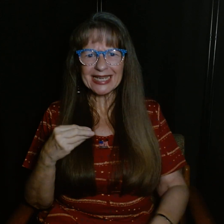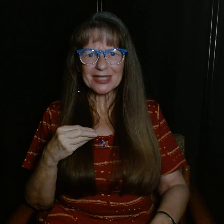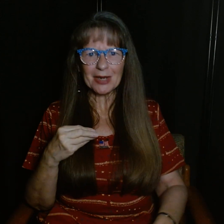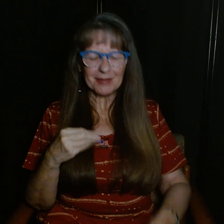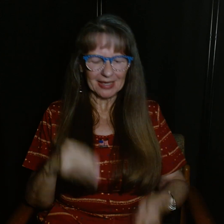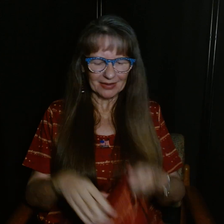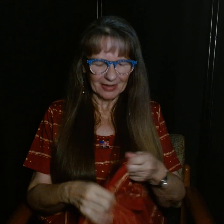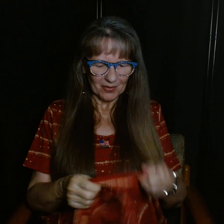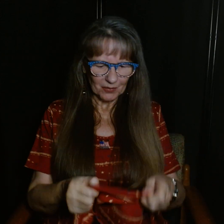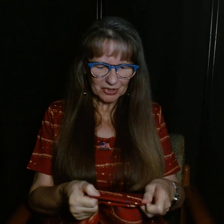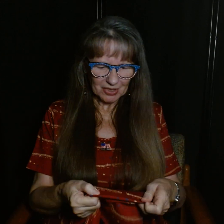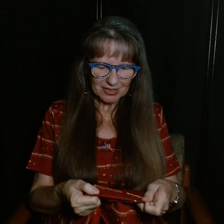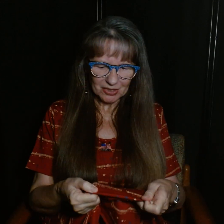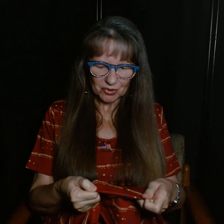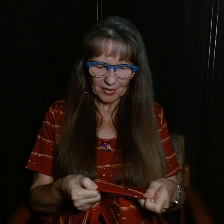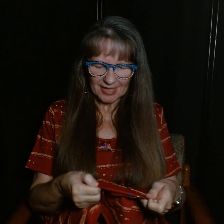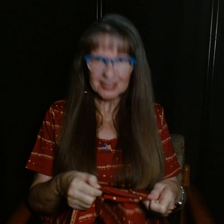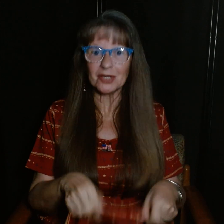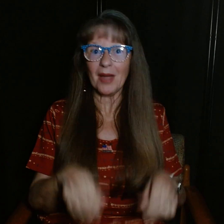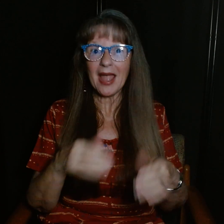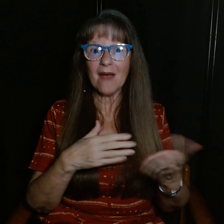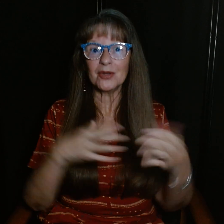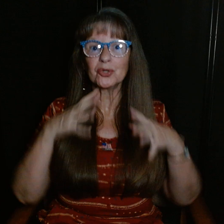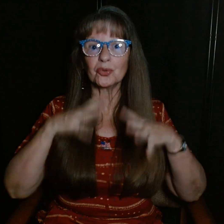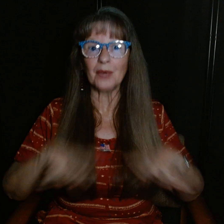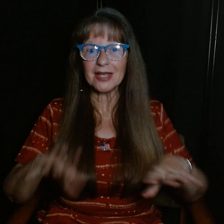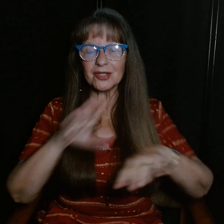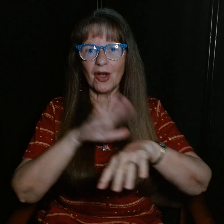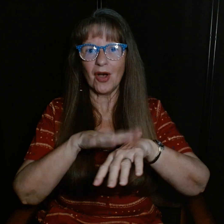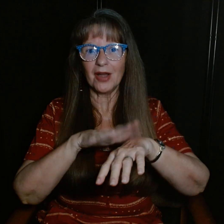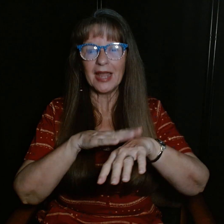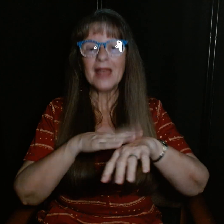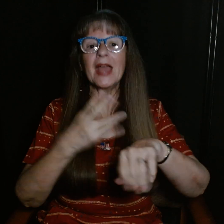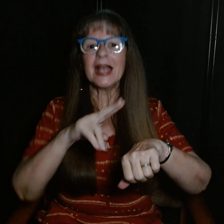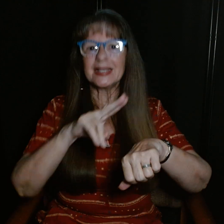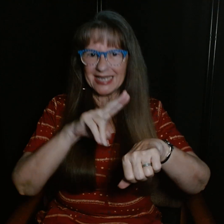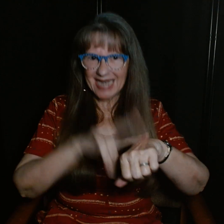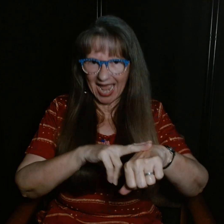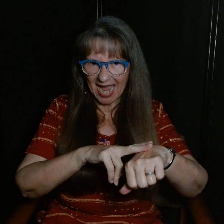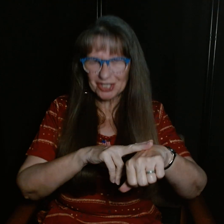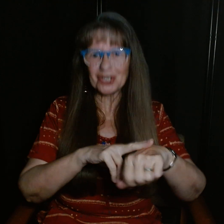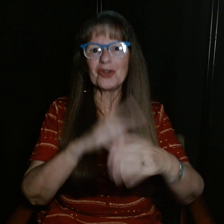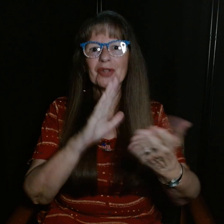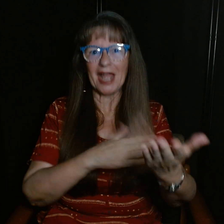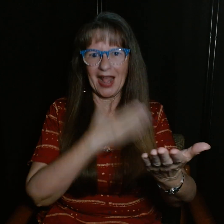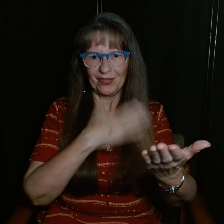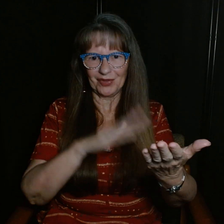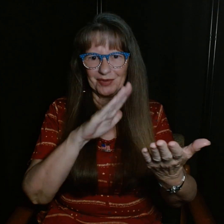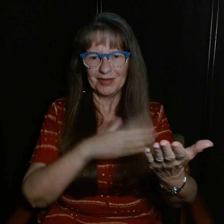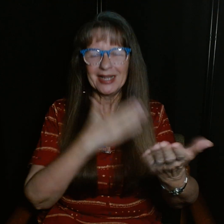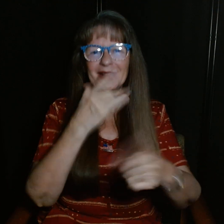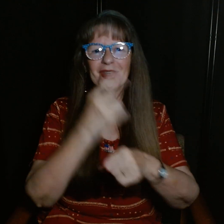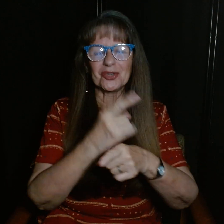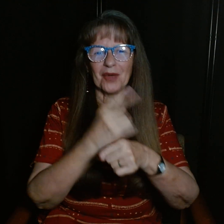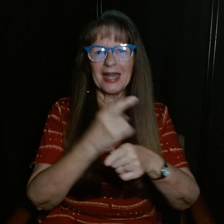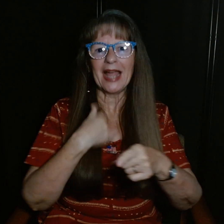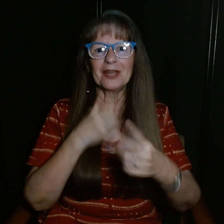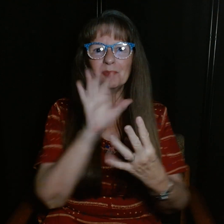is. Wait a minute. Which is the dress? So I have a dress on that has the national anthem. That's right. I could